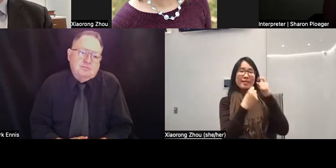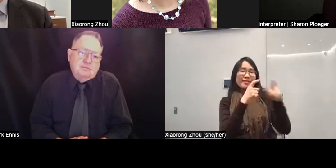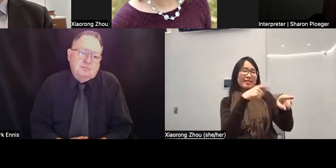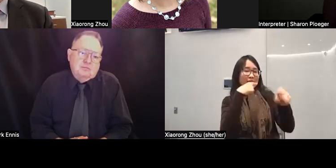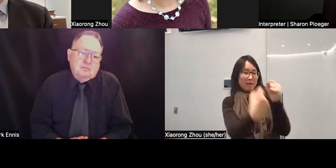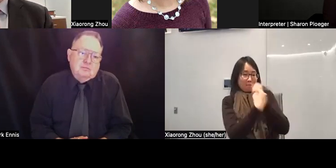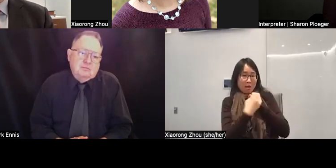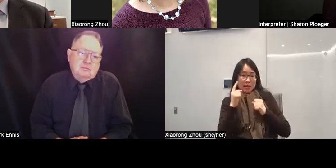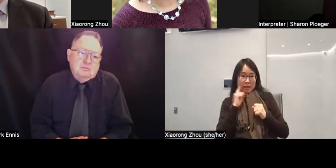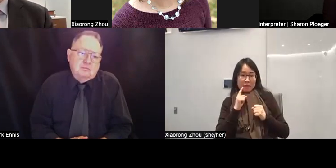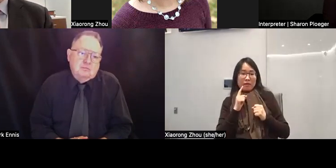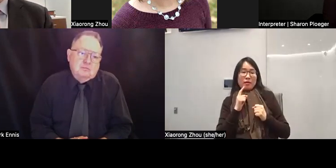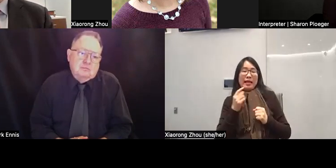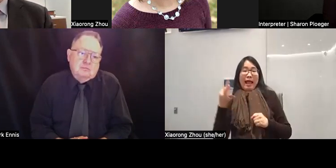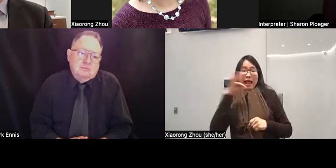program.